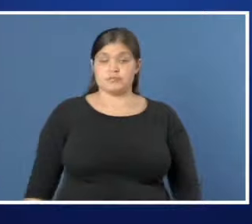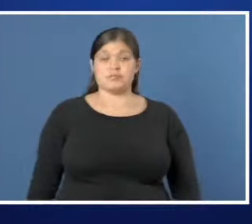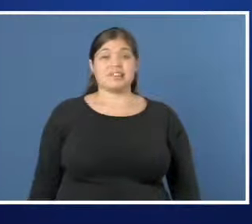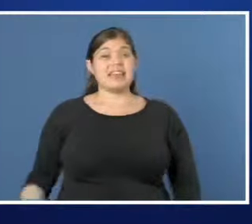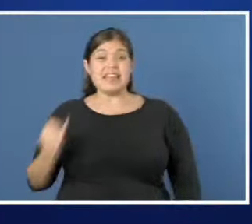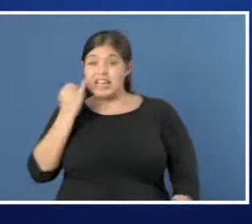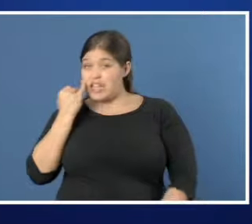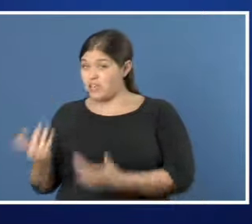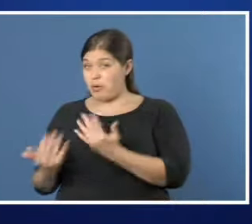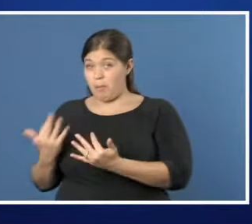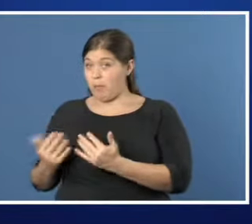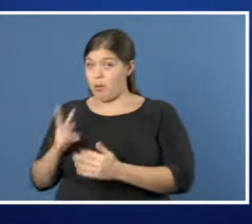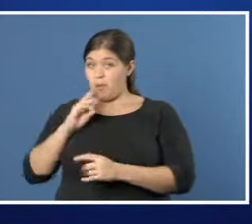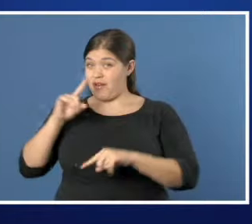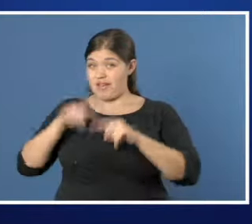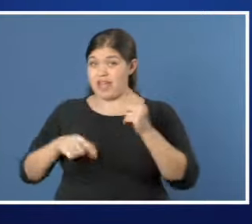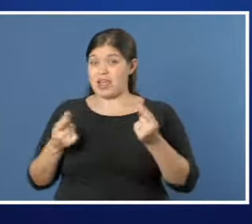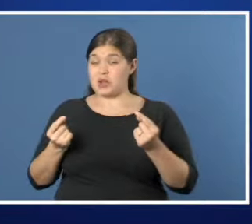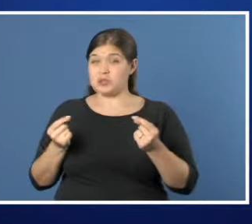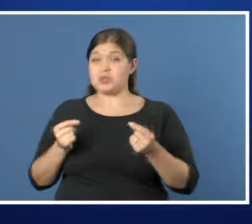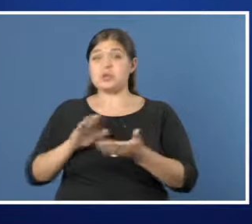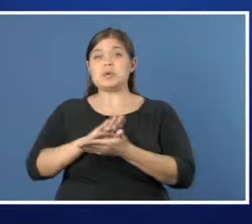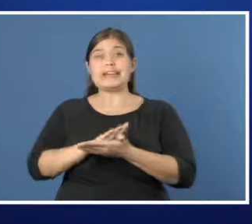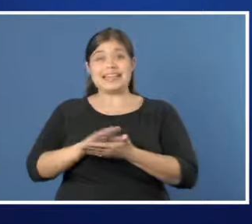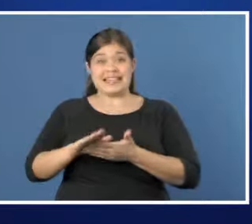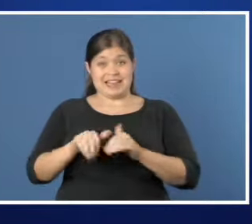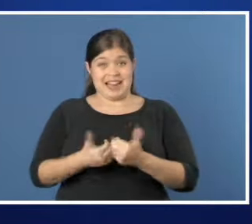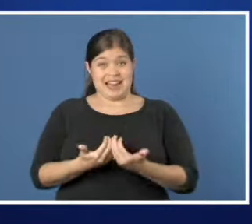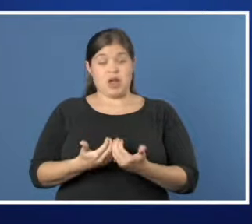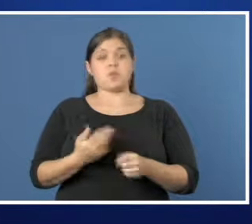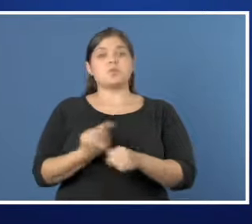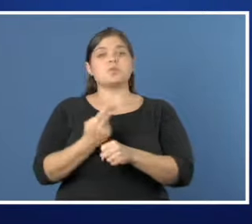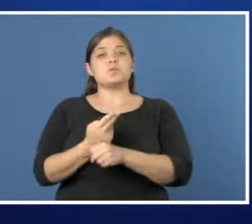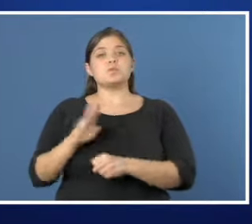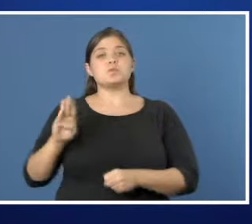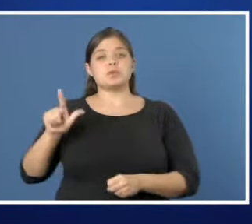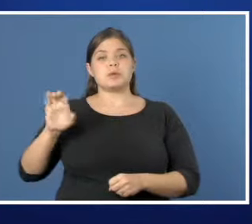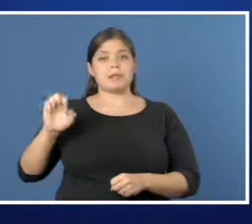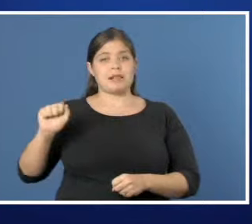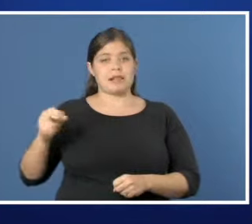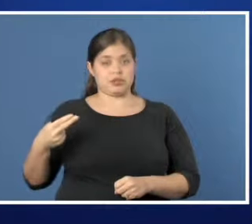If you can't boil water, you can disinfect it using household bleach.